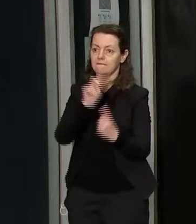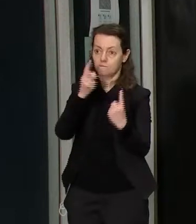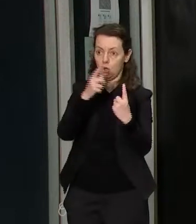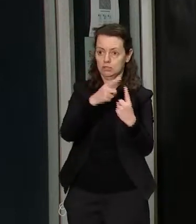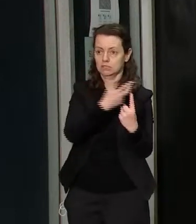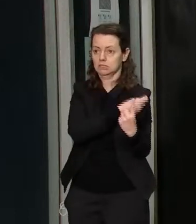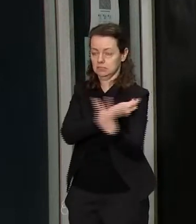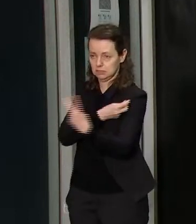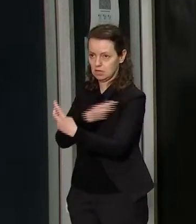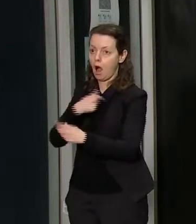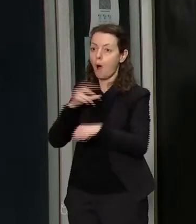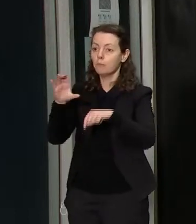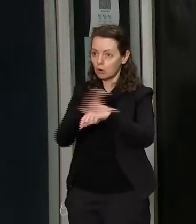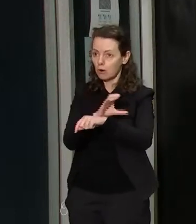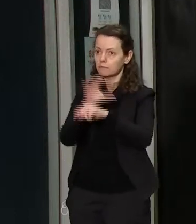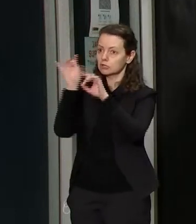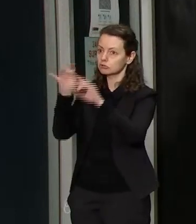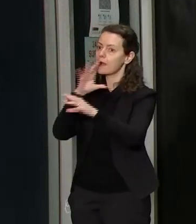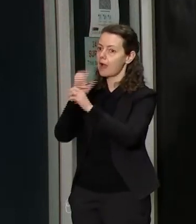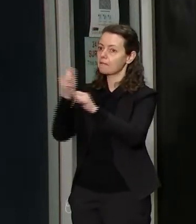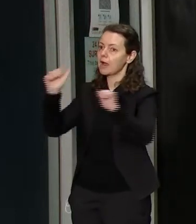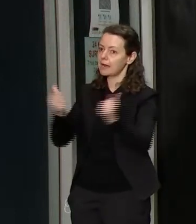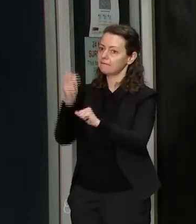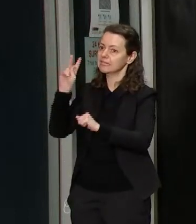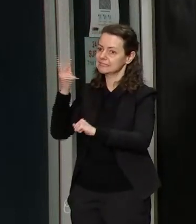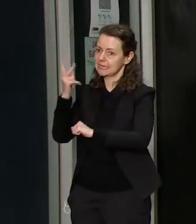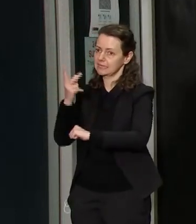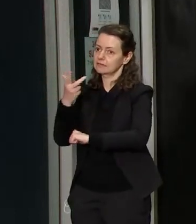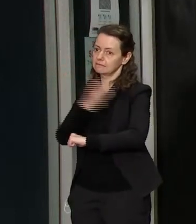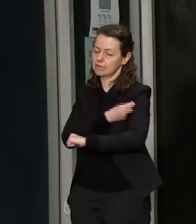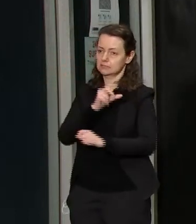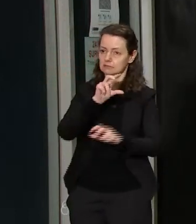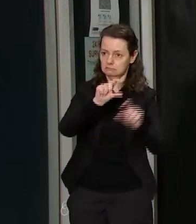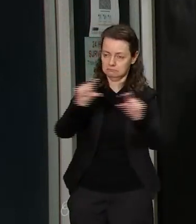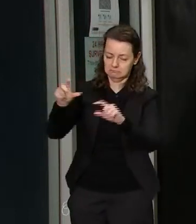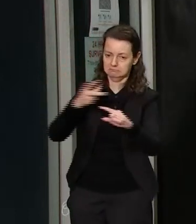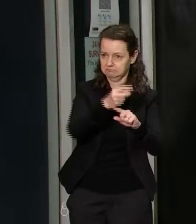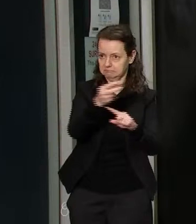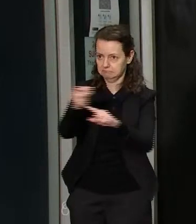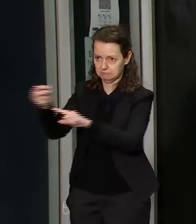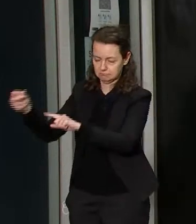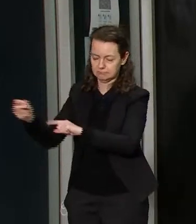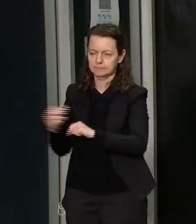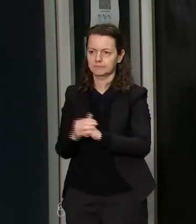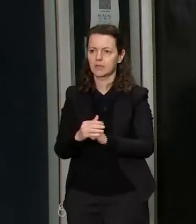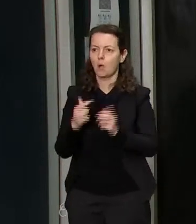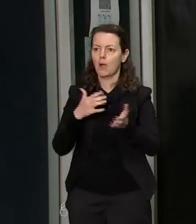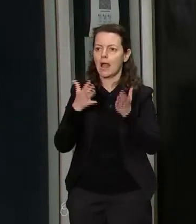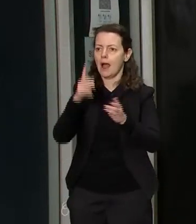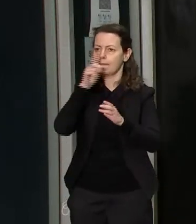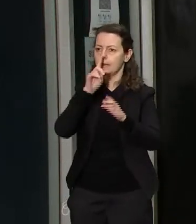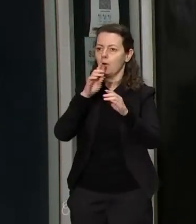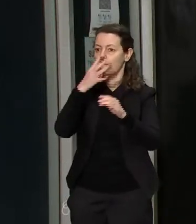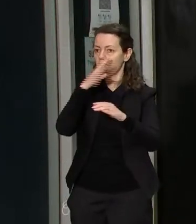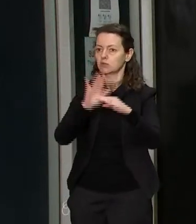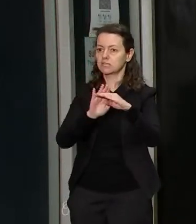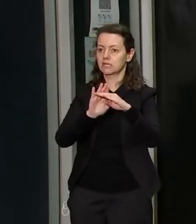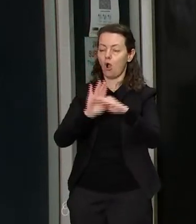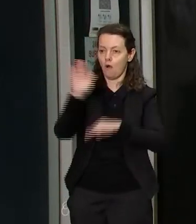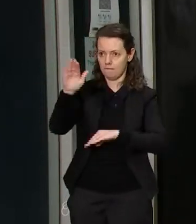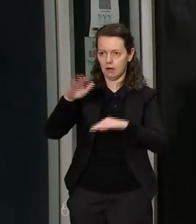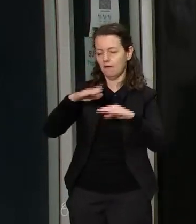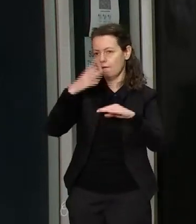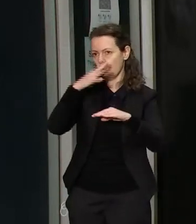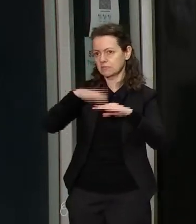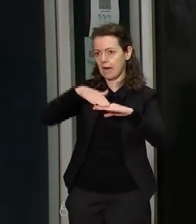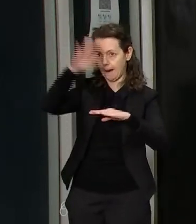with confidence, expand the eligibility. At the moment, it's everyone 40 and over. I would love to